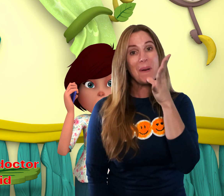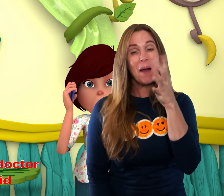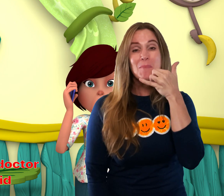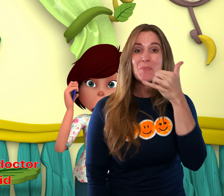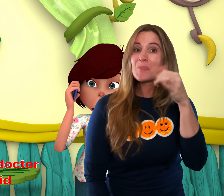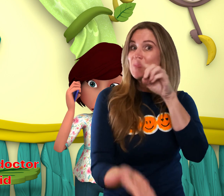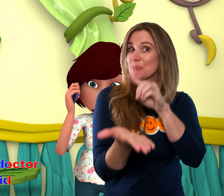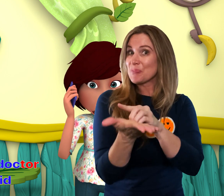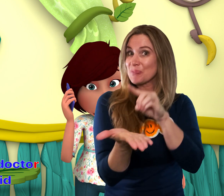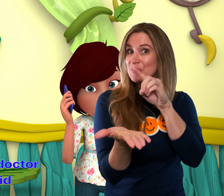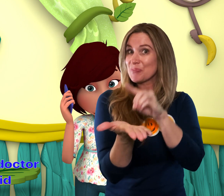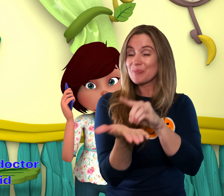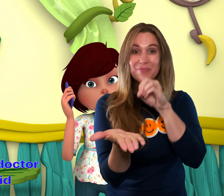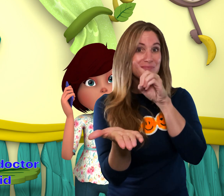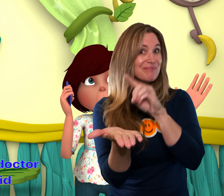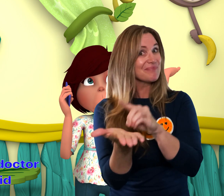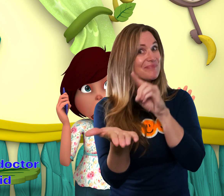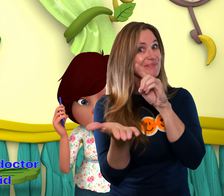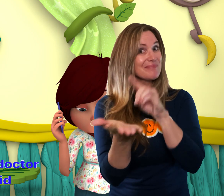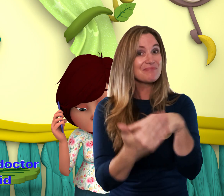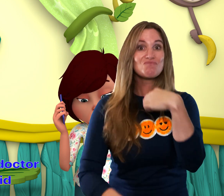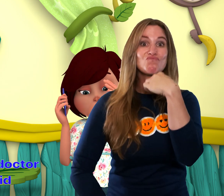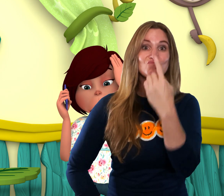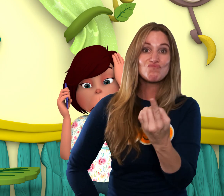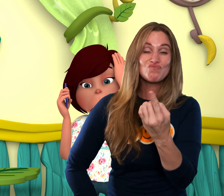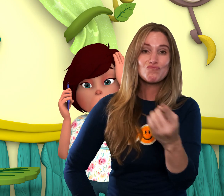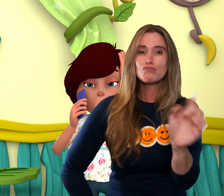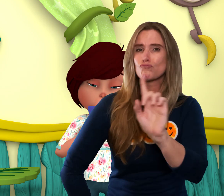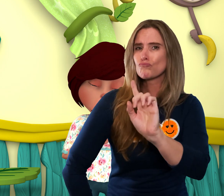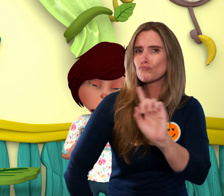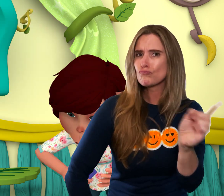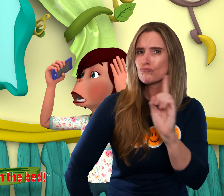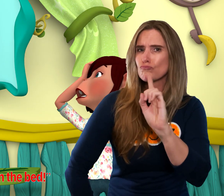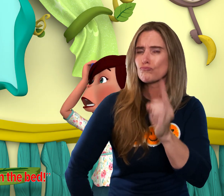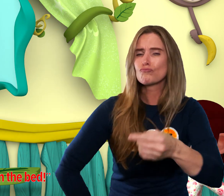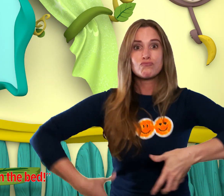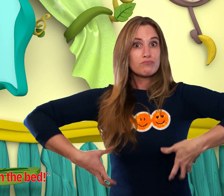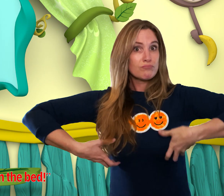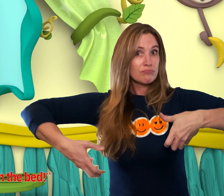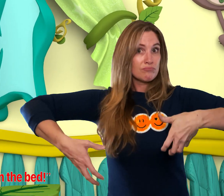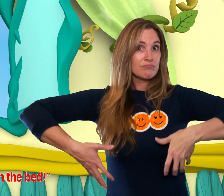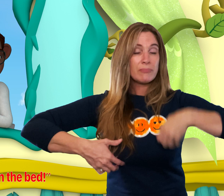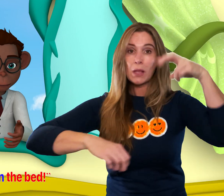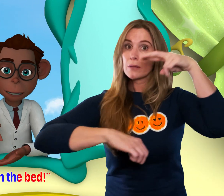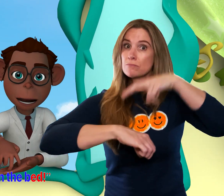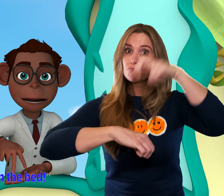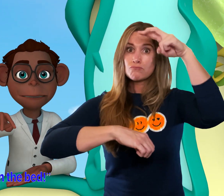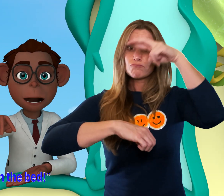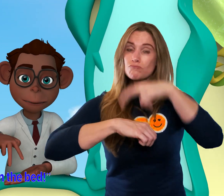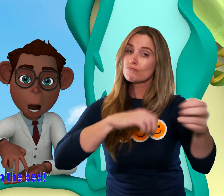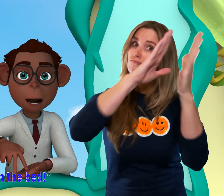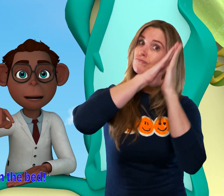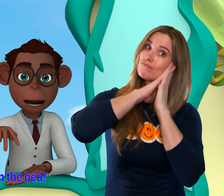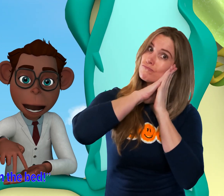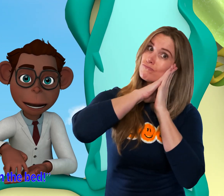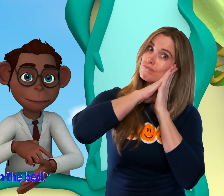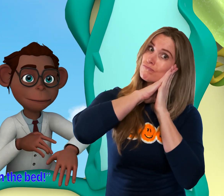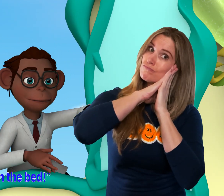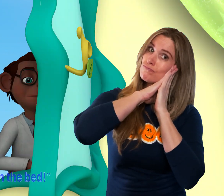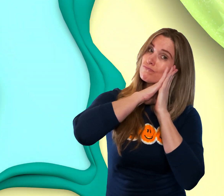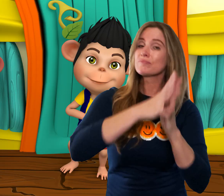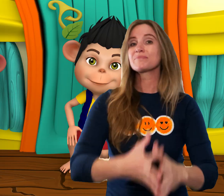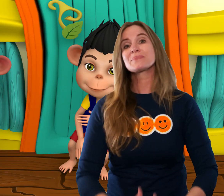So Mama called the doctor and the doctor said, "No more monkeys jumping on the